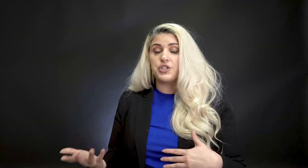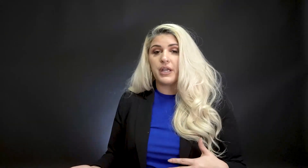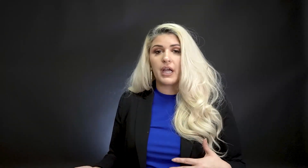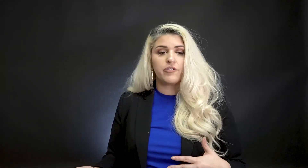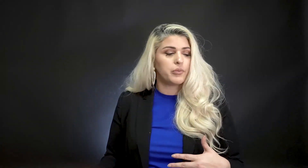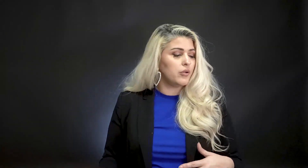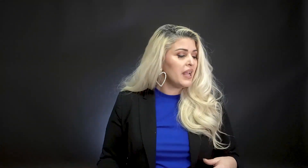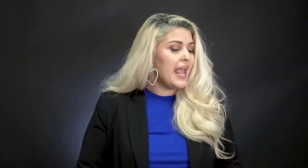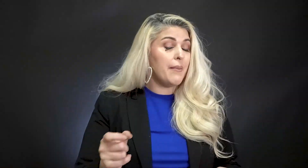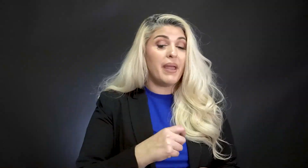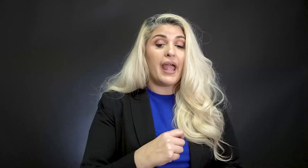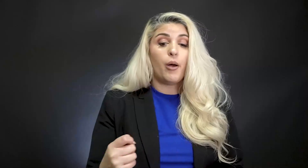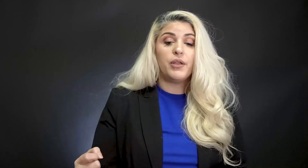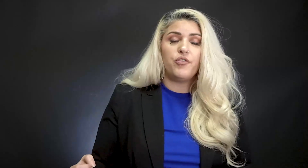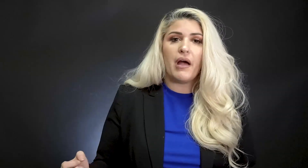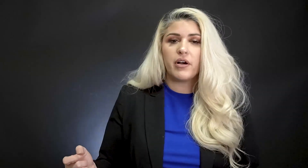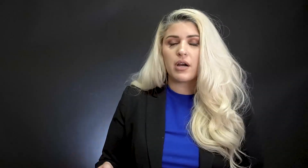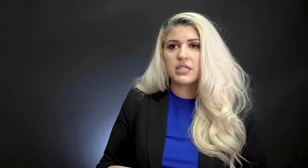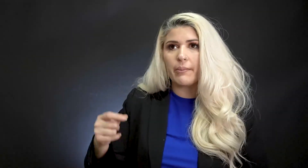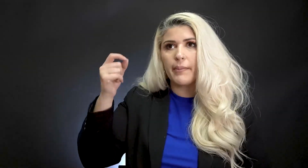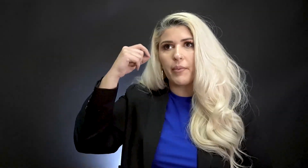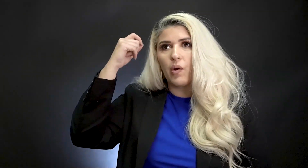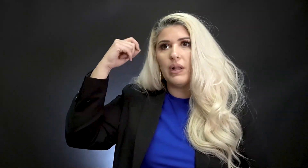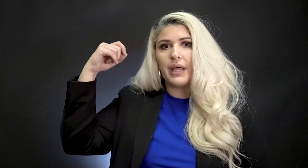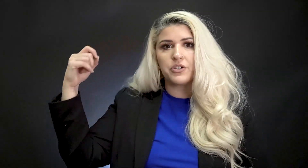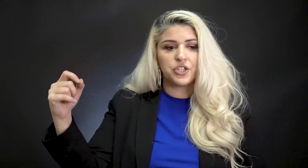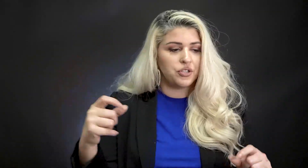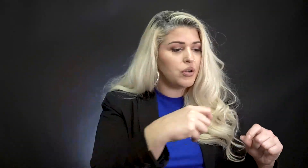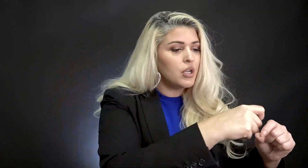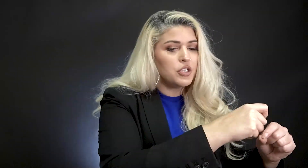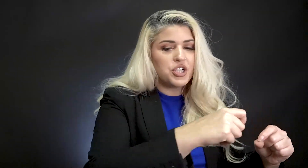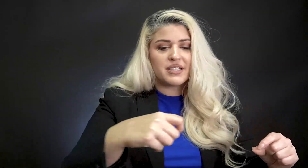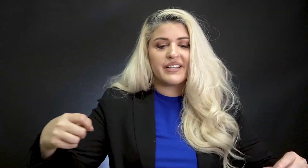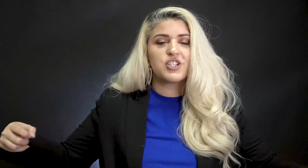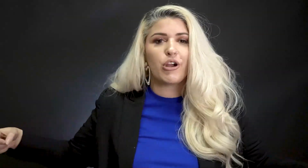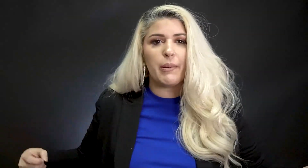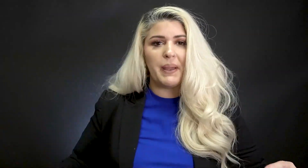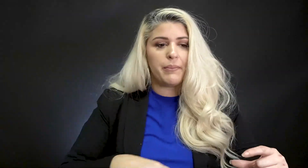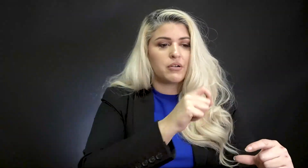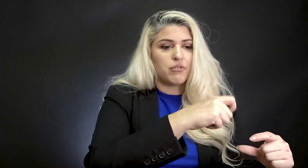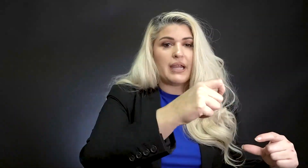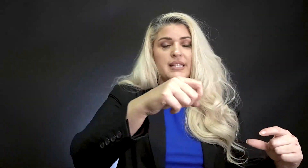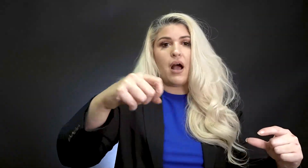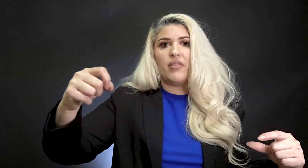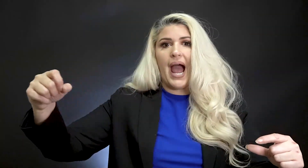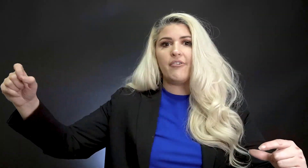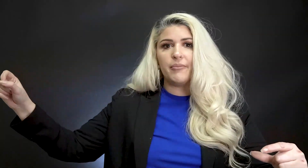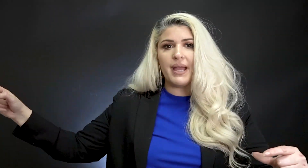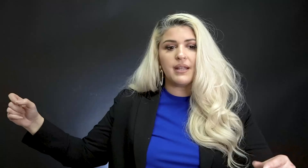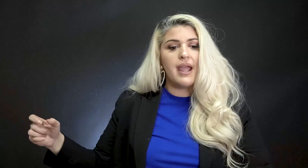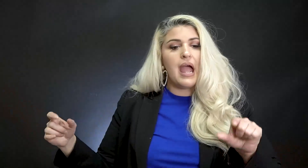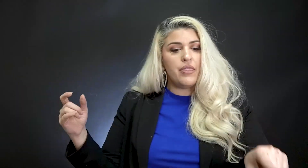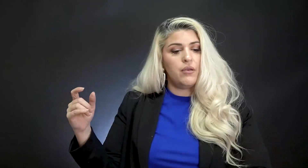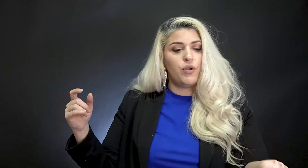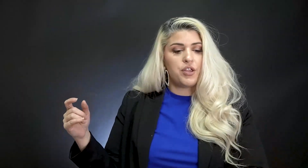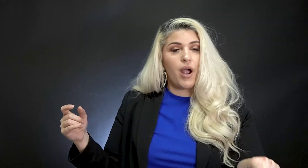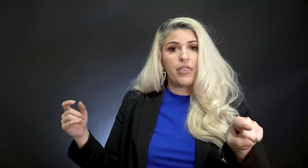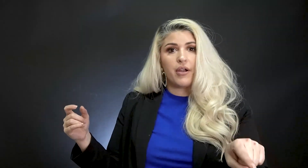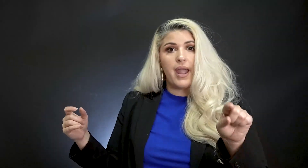you get comfortable. It may help you if you have a hard time remembering what letter to do. Just get a scrap of paper and write down the alphabet, and then with your other hand,